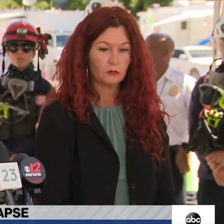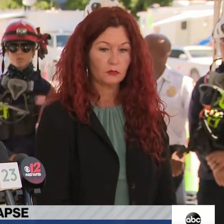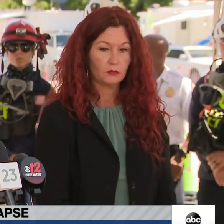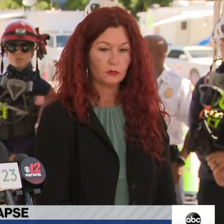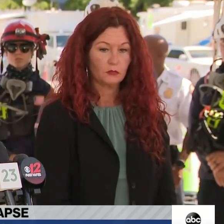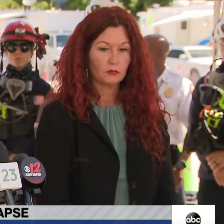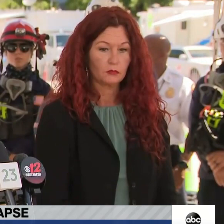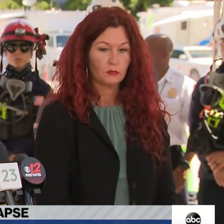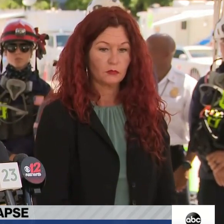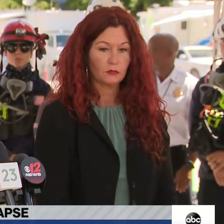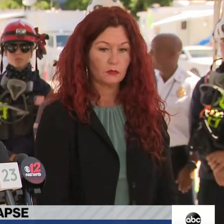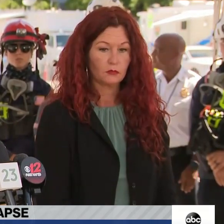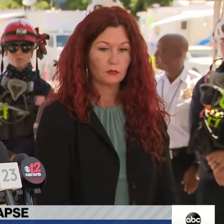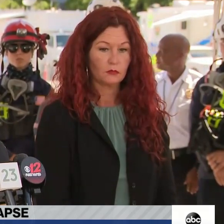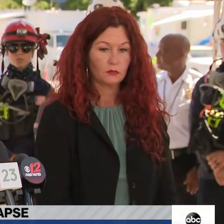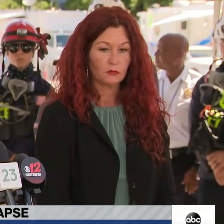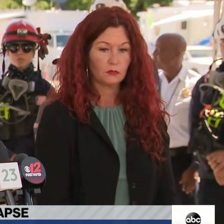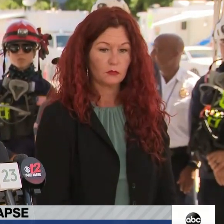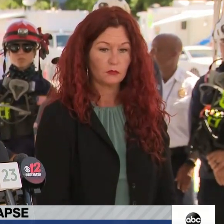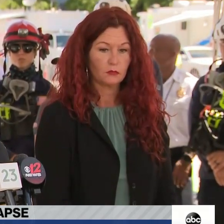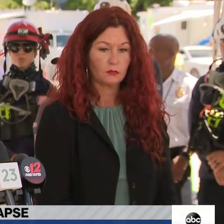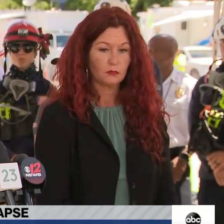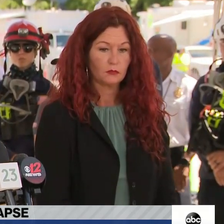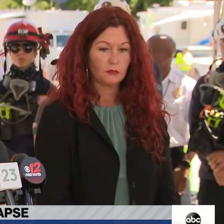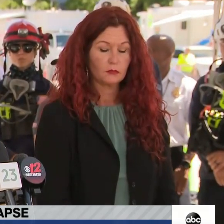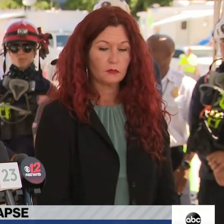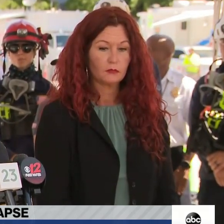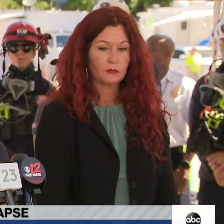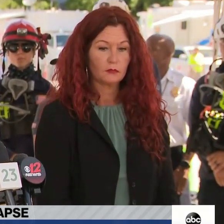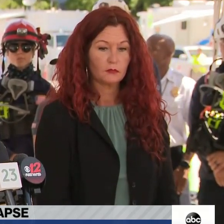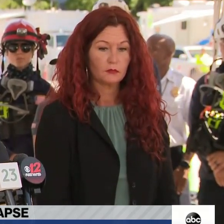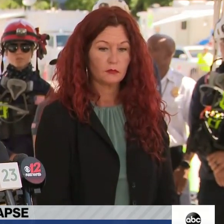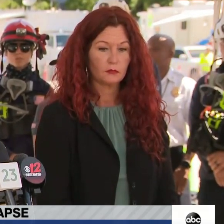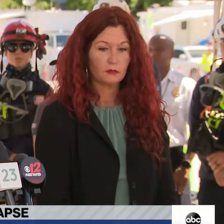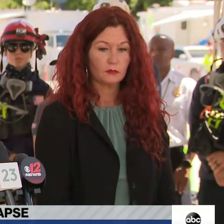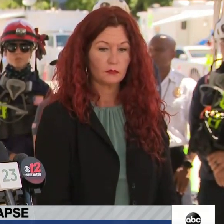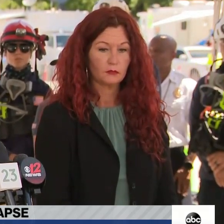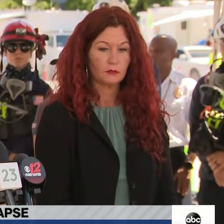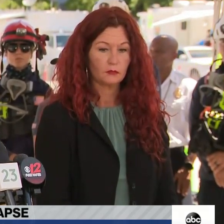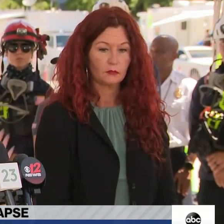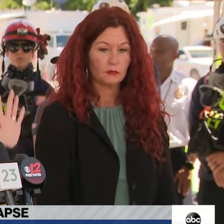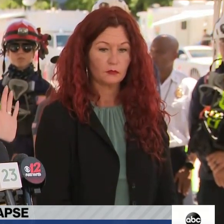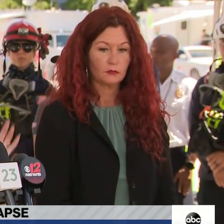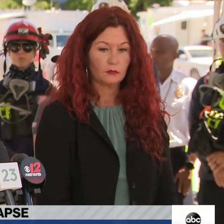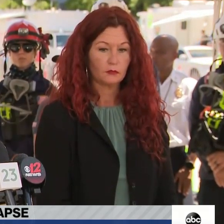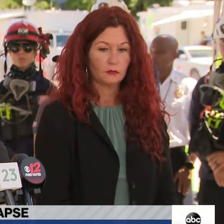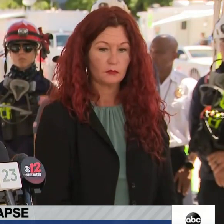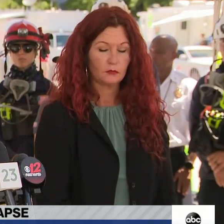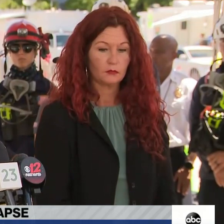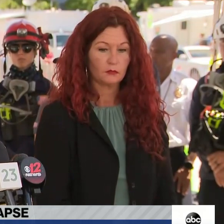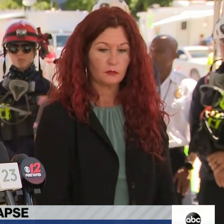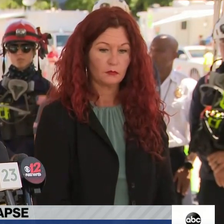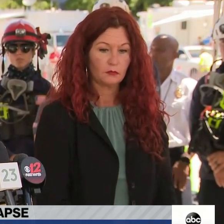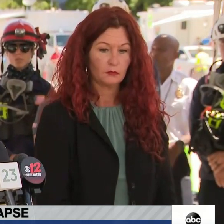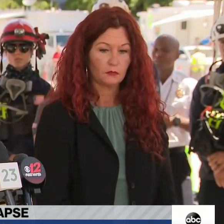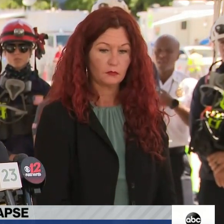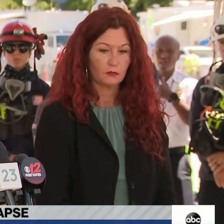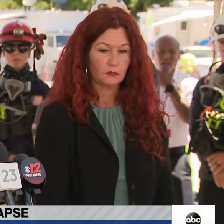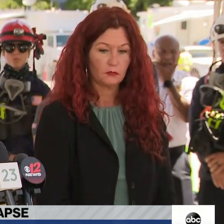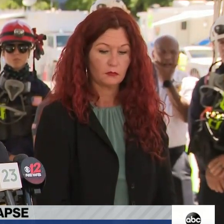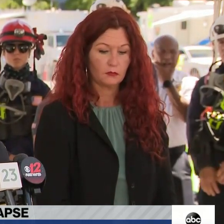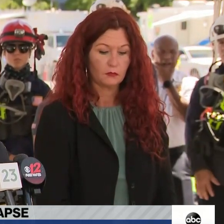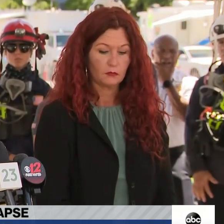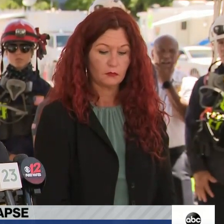queridos. Y de nuevo queremos seguir unidos en oración para los familiares, las amistades, todos que están trabajando aquí